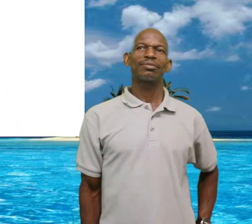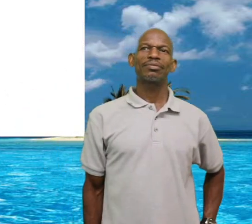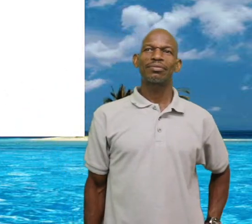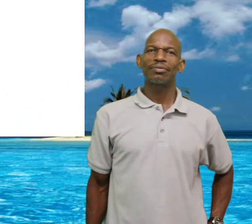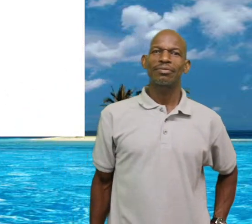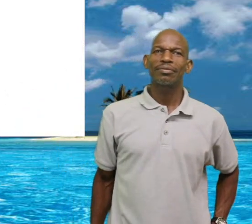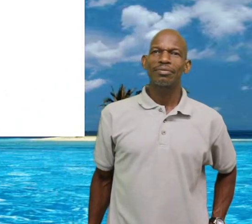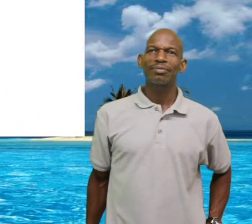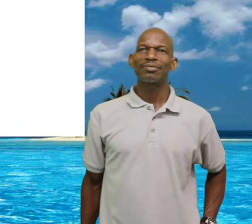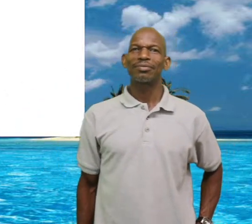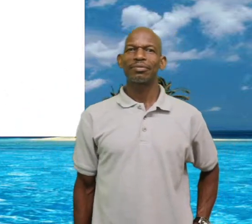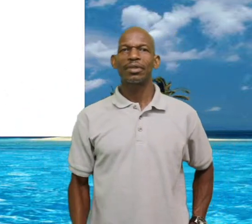or Cheryl.